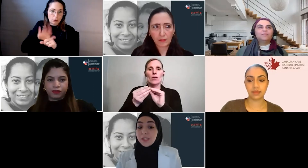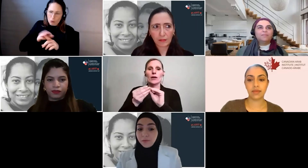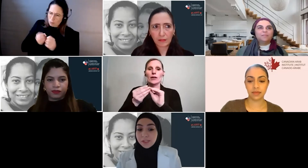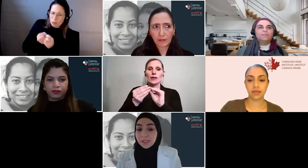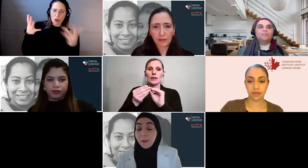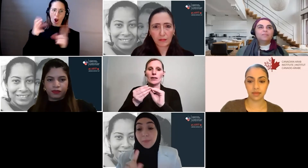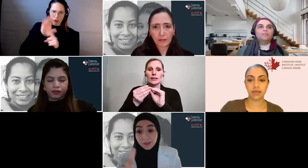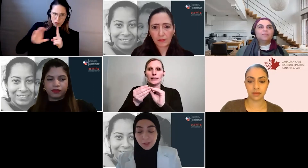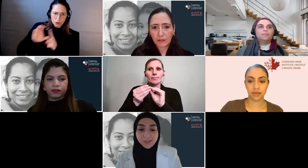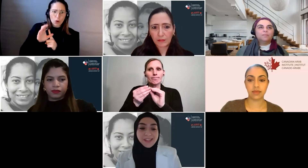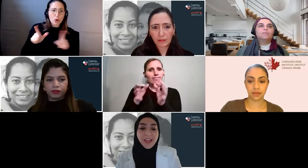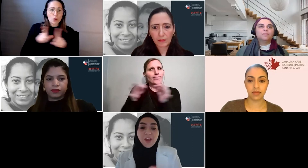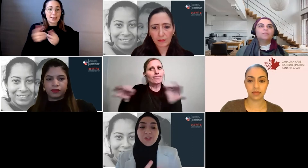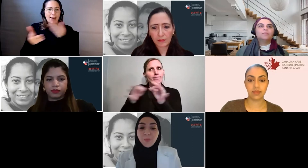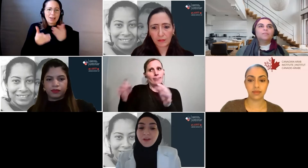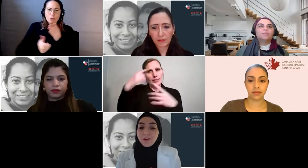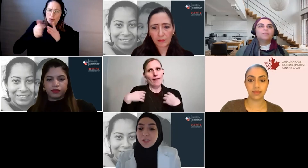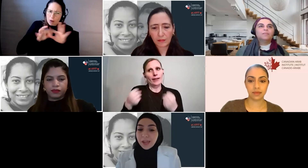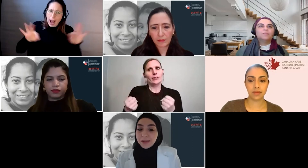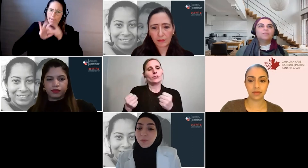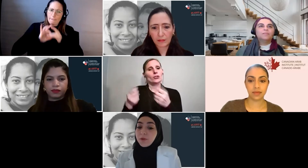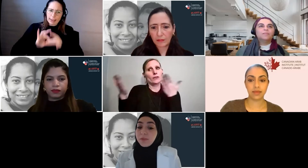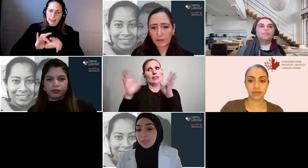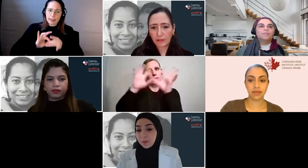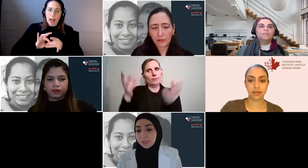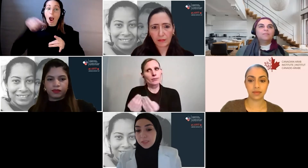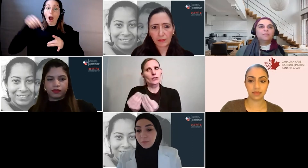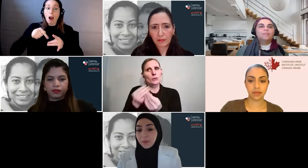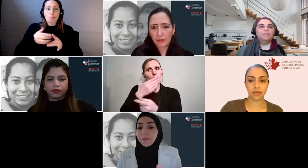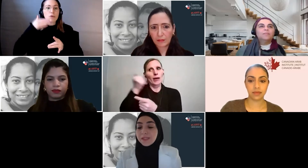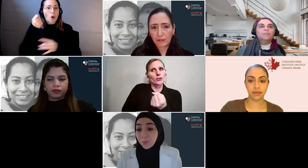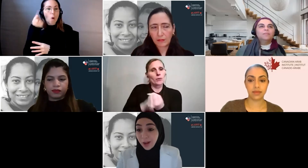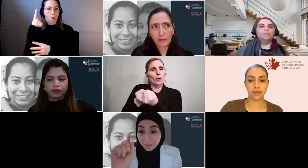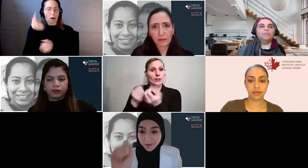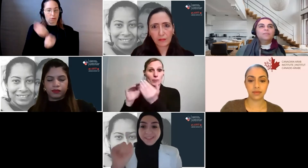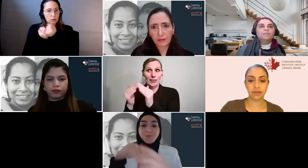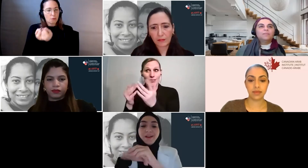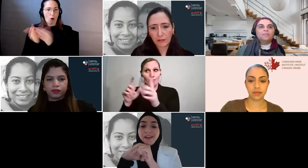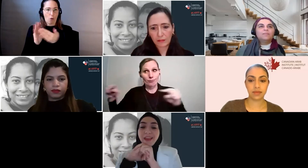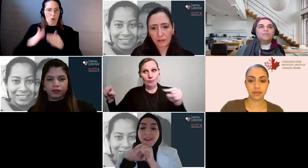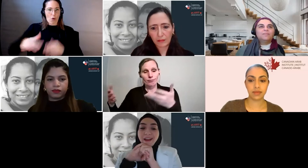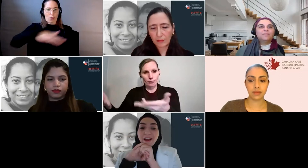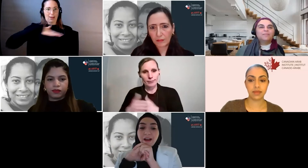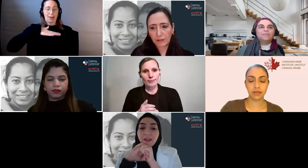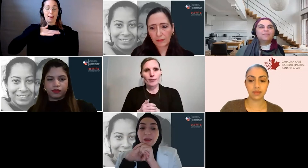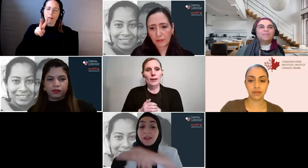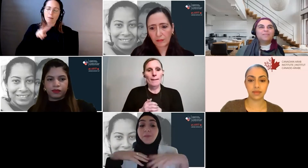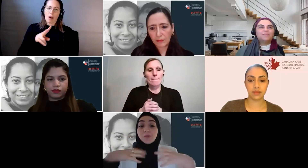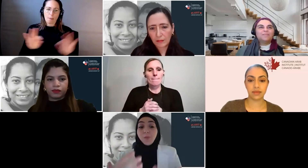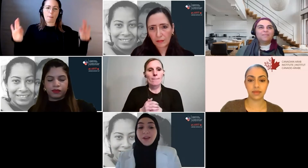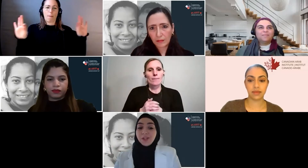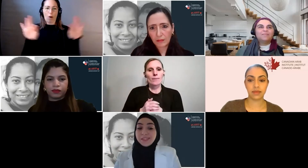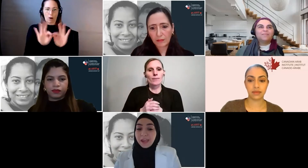relevant mental health services to better understand and support these communities. This is primarily why I